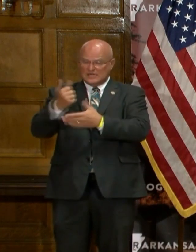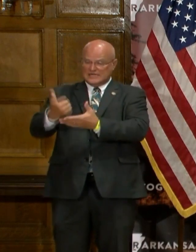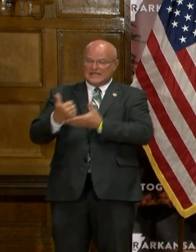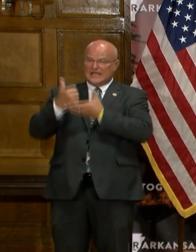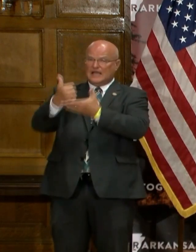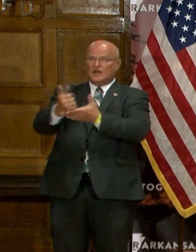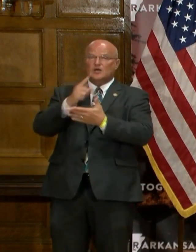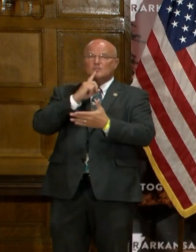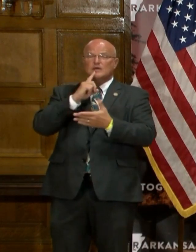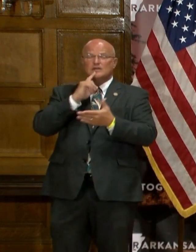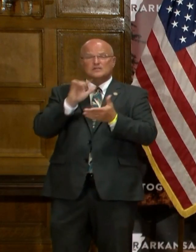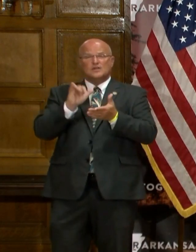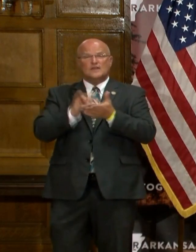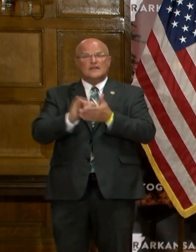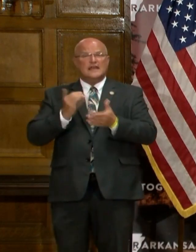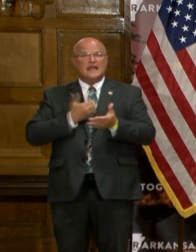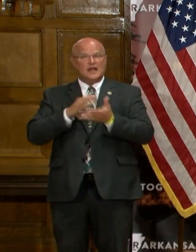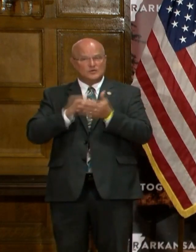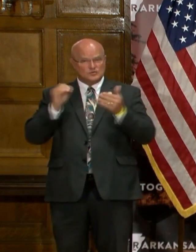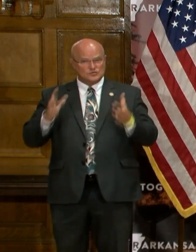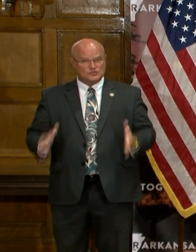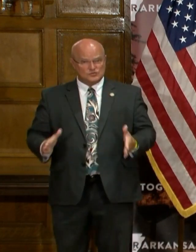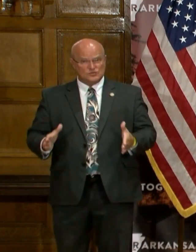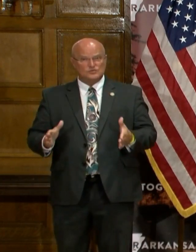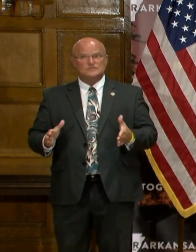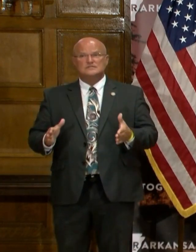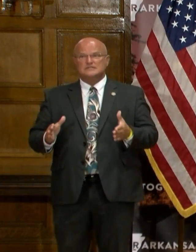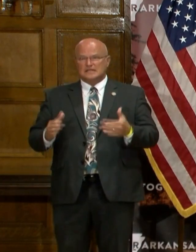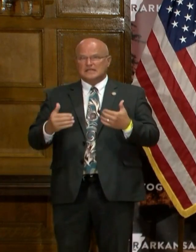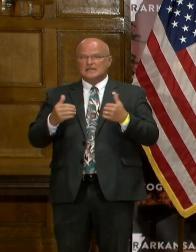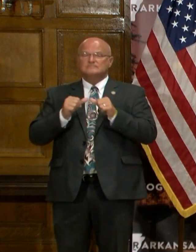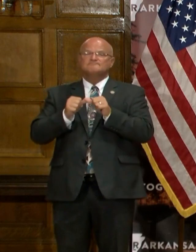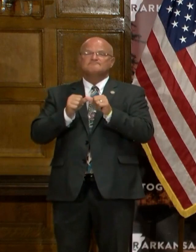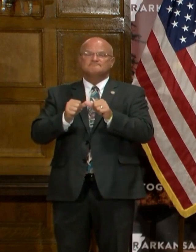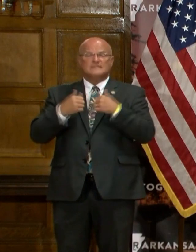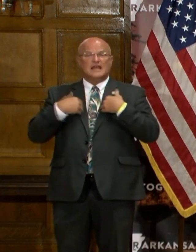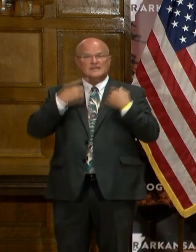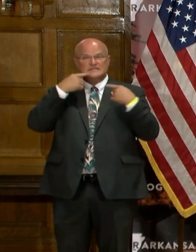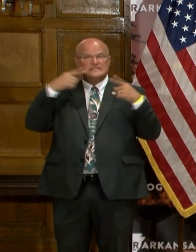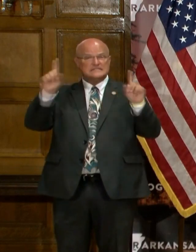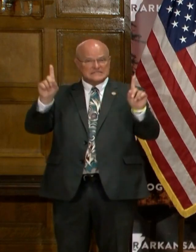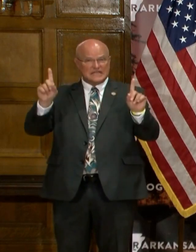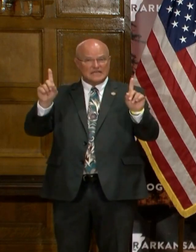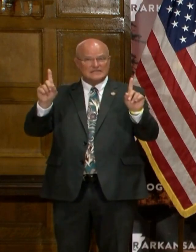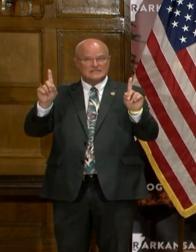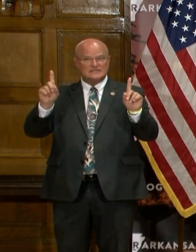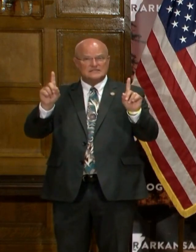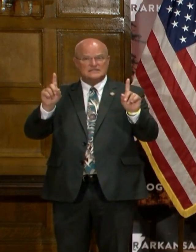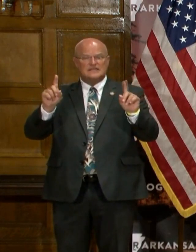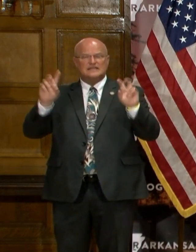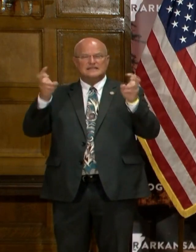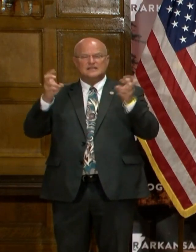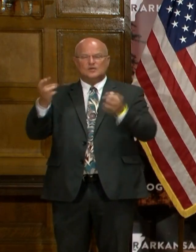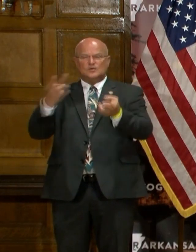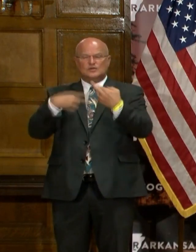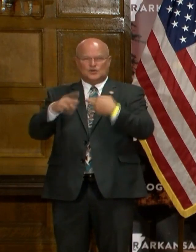make sure that our students are continuing to have success in the return to